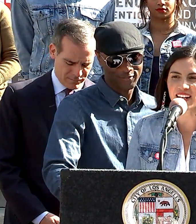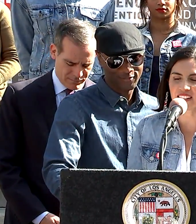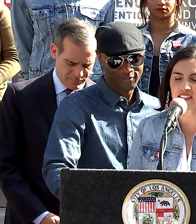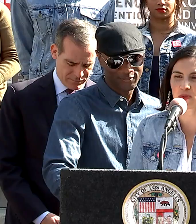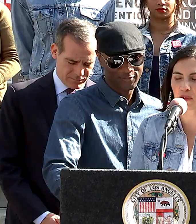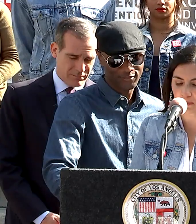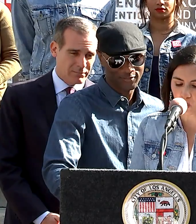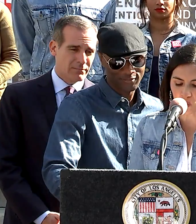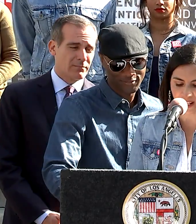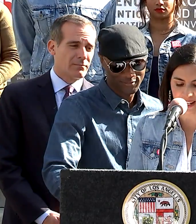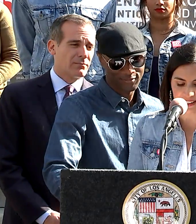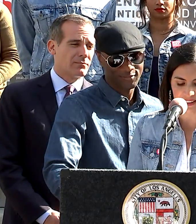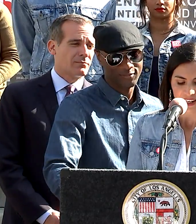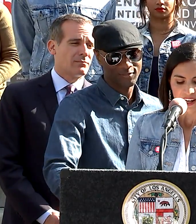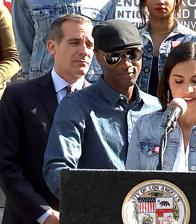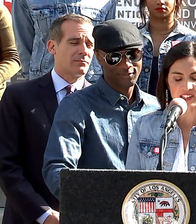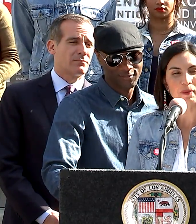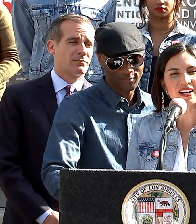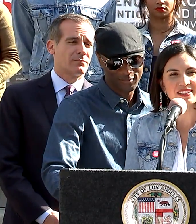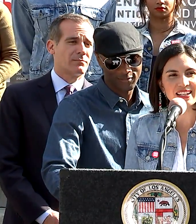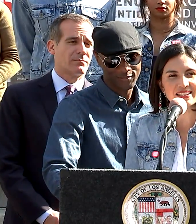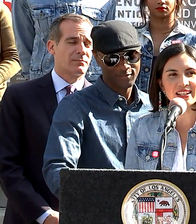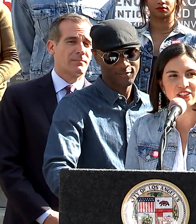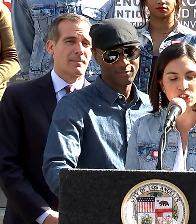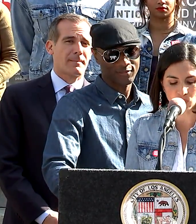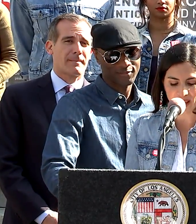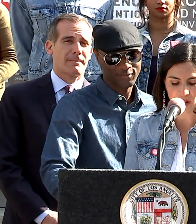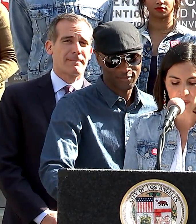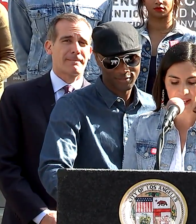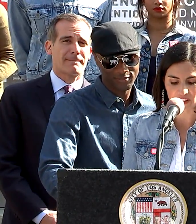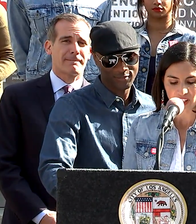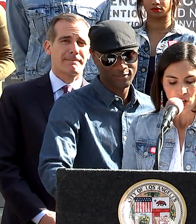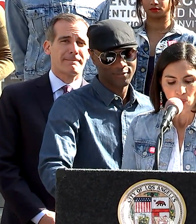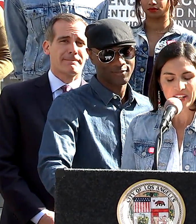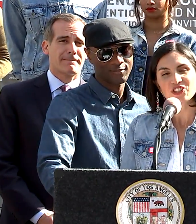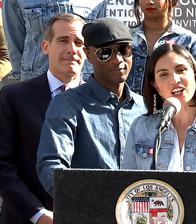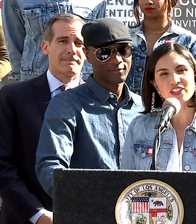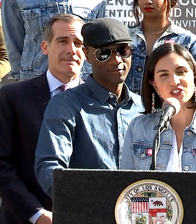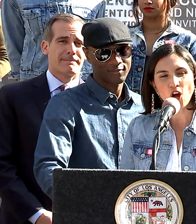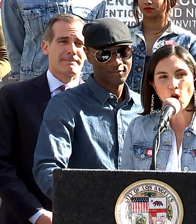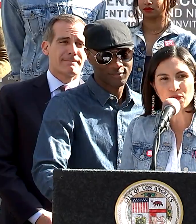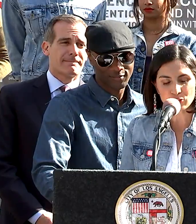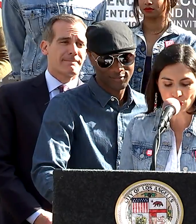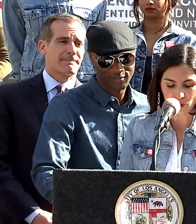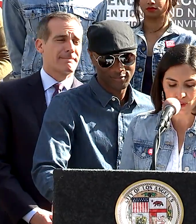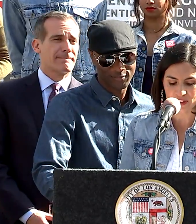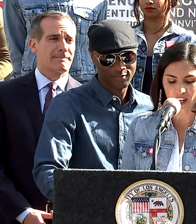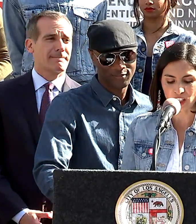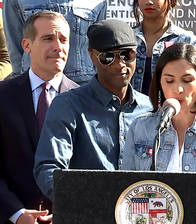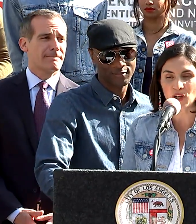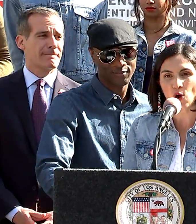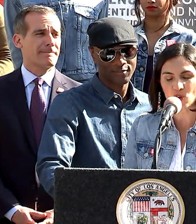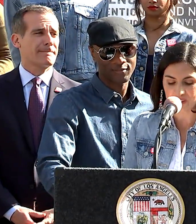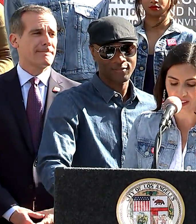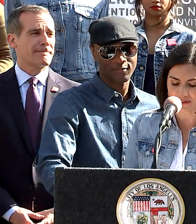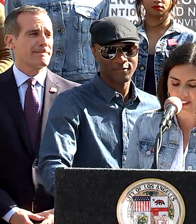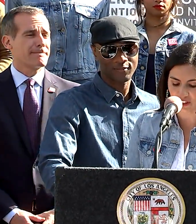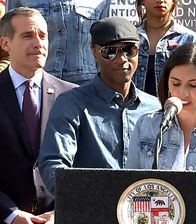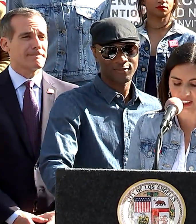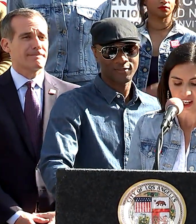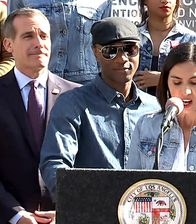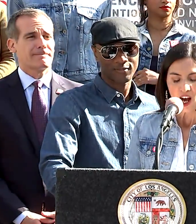an Italian Supreme Court case that sparked international outrage when a judge overturned a lower